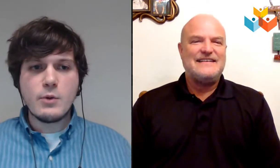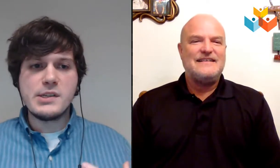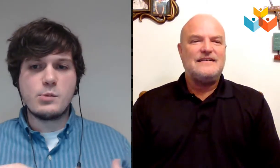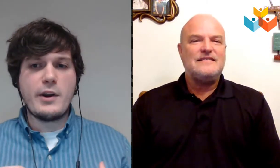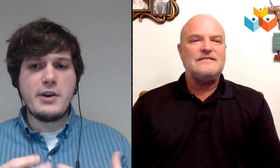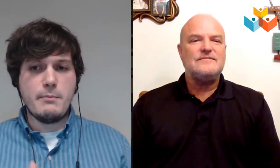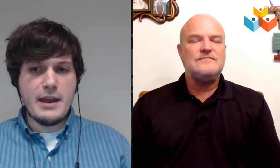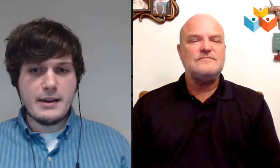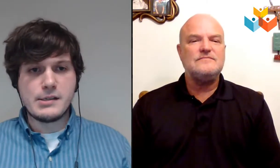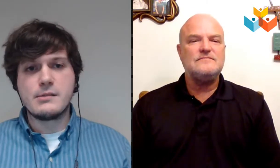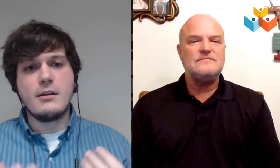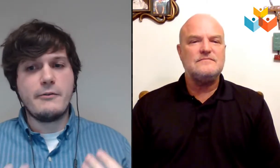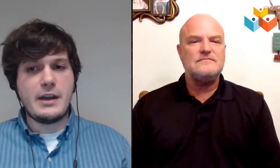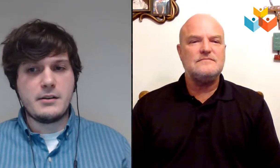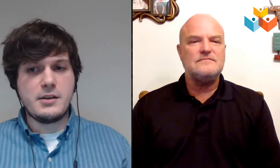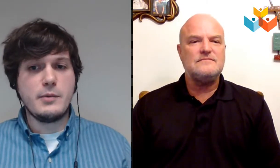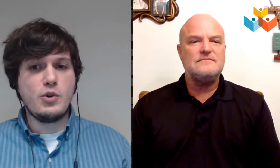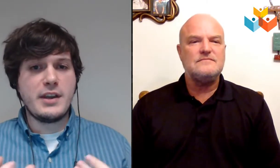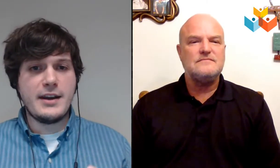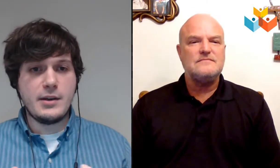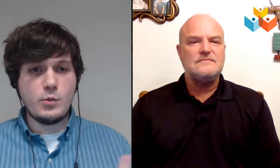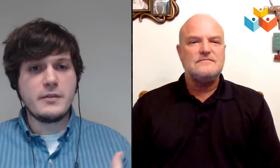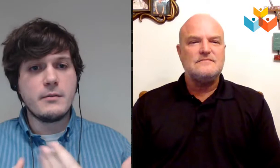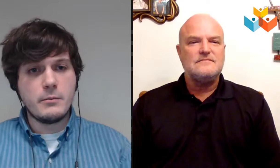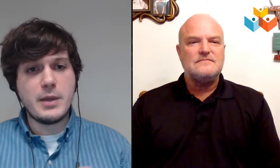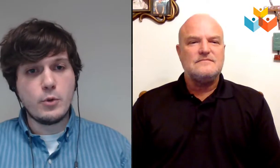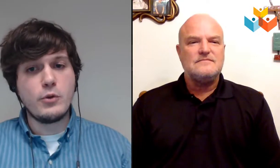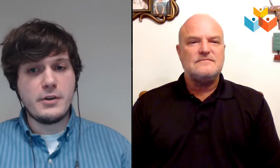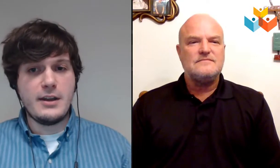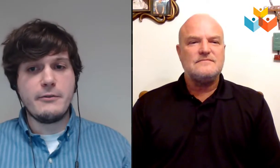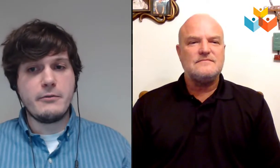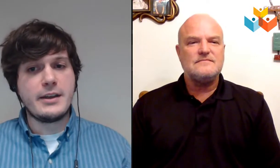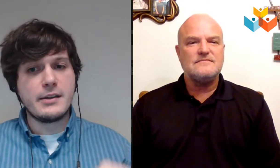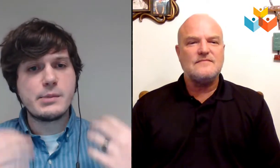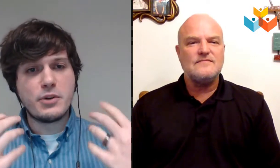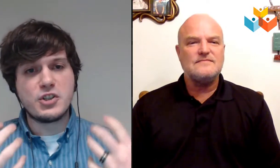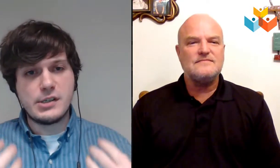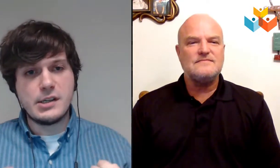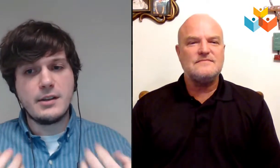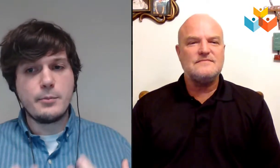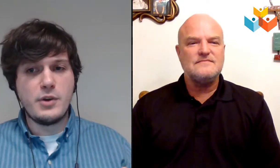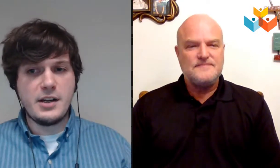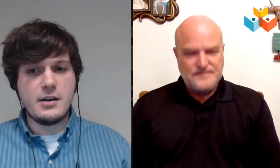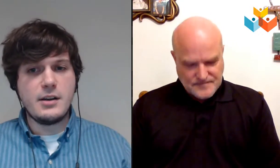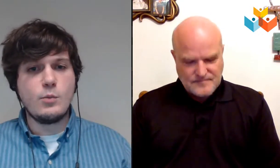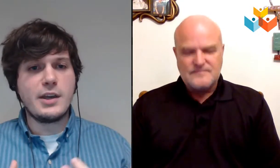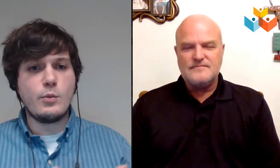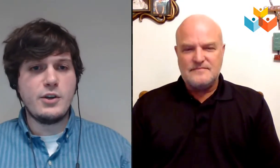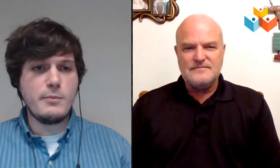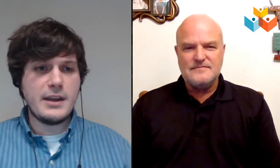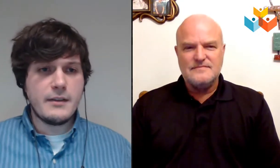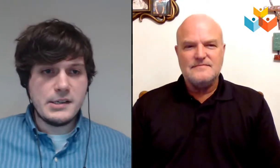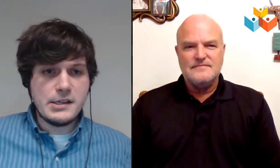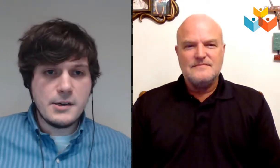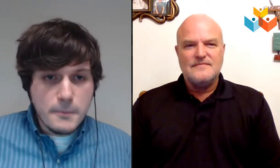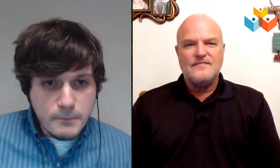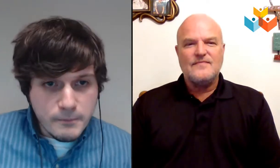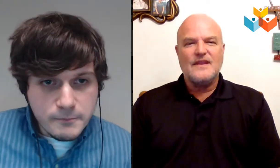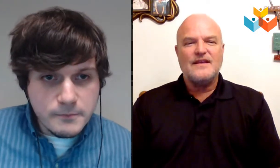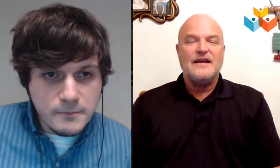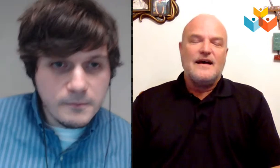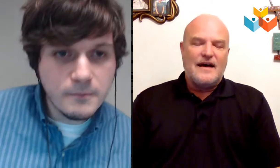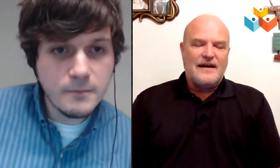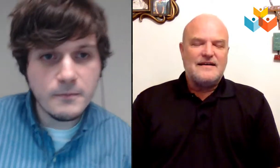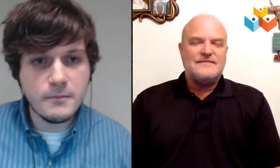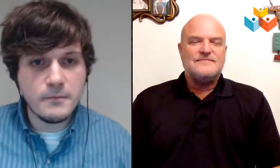So how is wearing masks affected communicating with people who are deaf, like expressions and lip reading? And what can we do to make things easier?